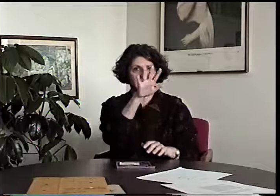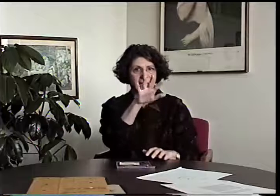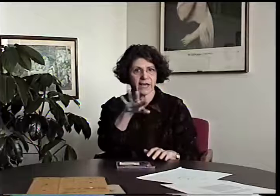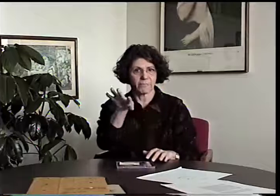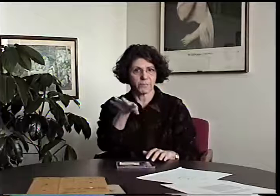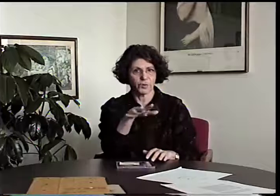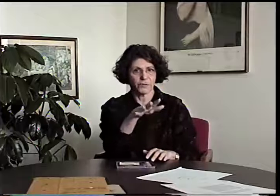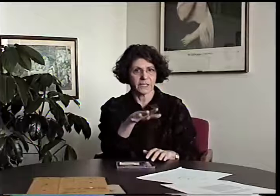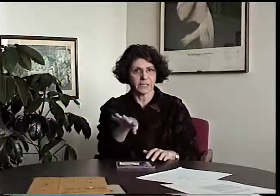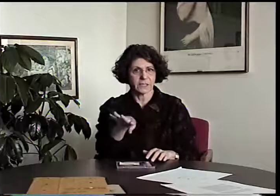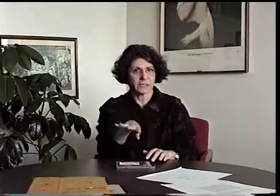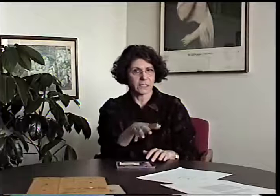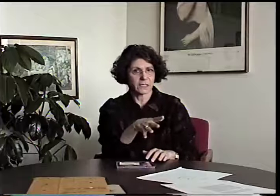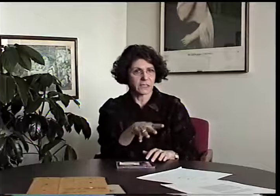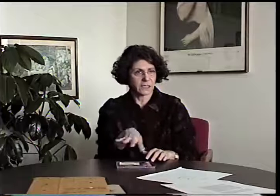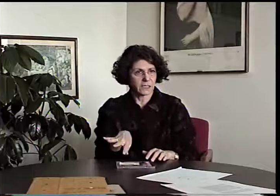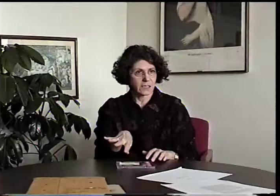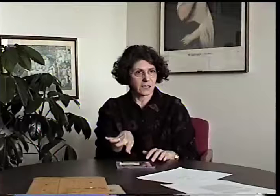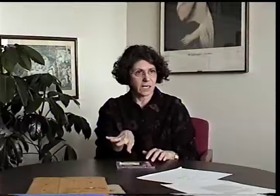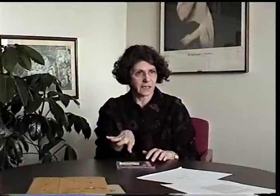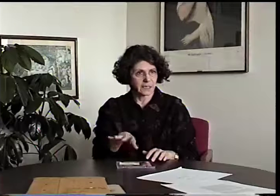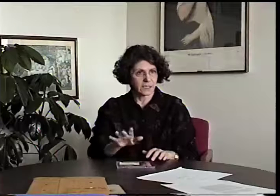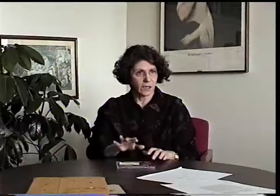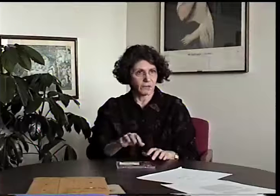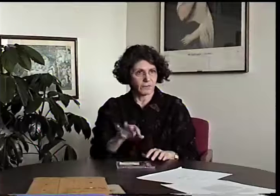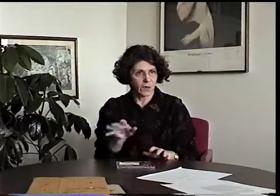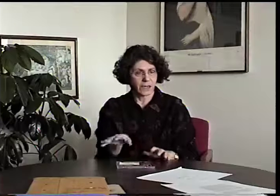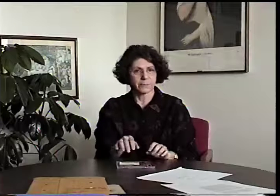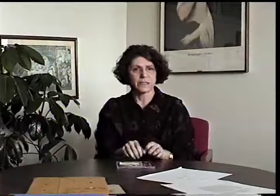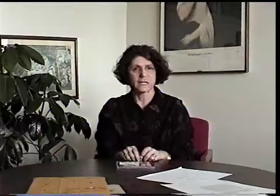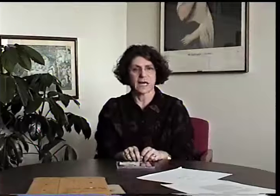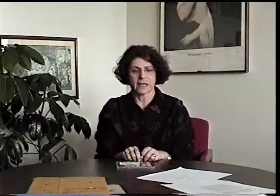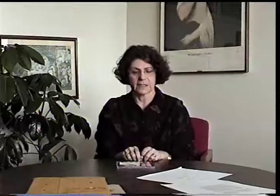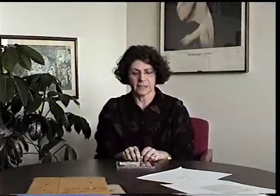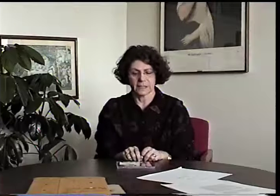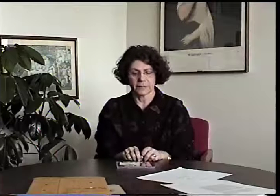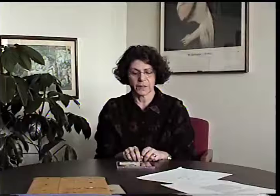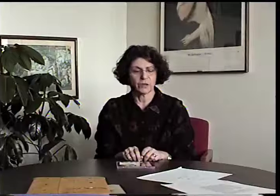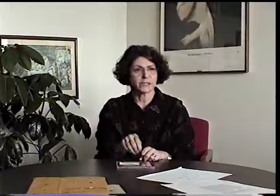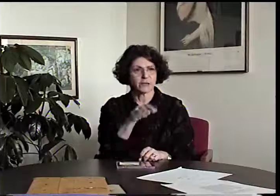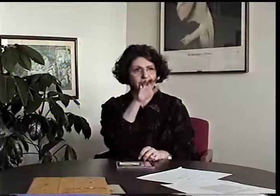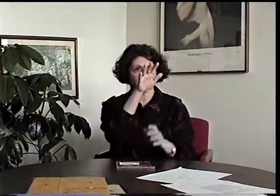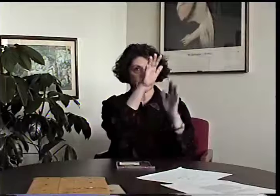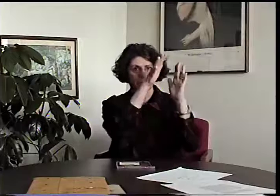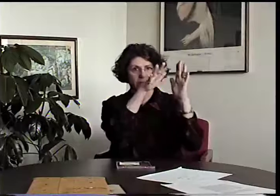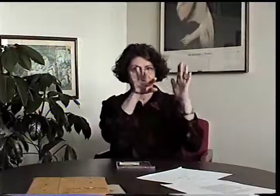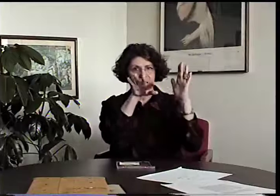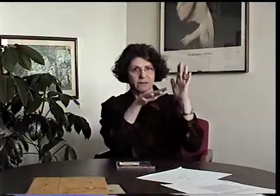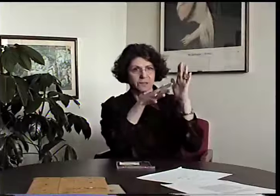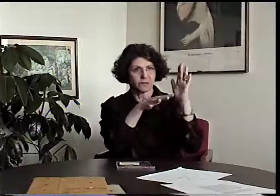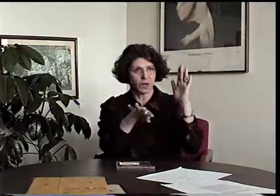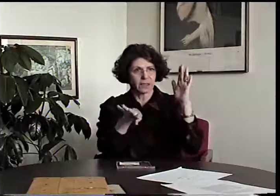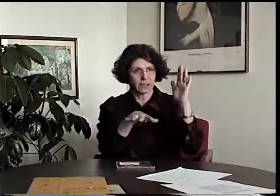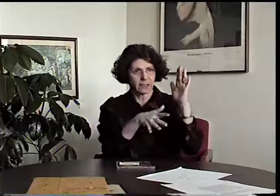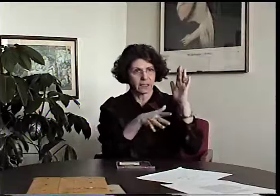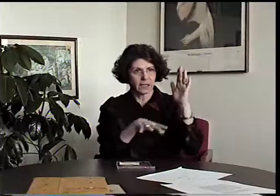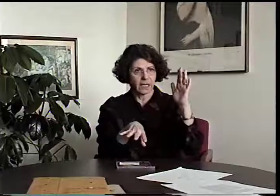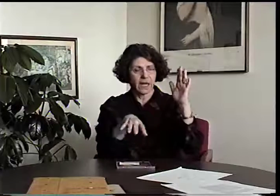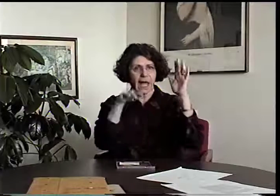going to have movement kinds of rhymes, and it's because there's going to be leaves falling Mm-hmm.